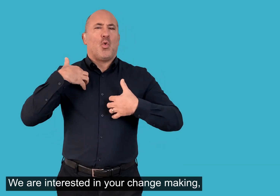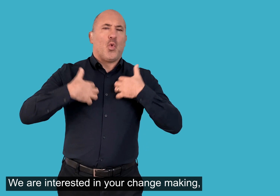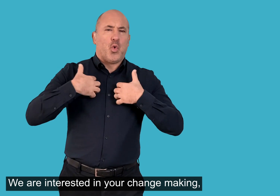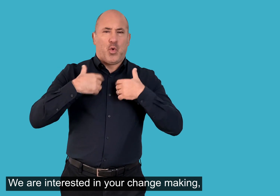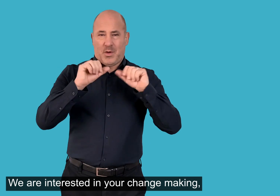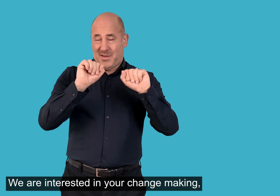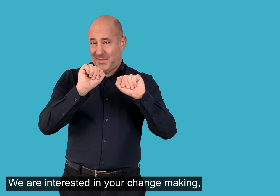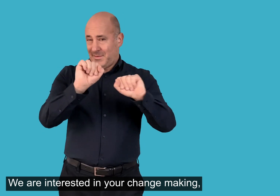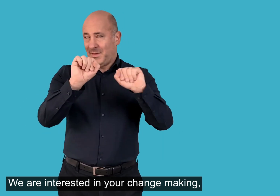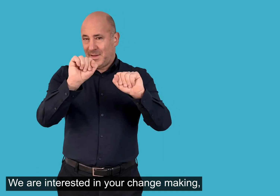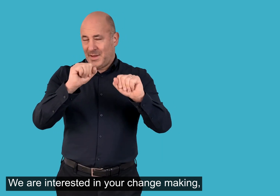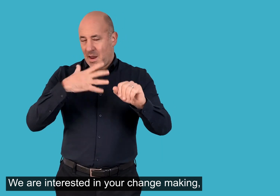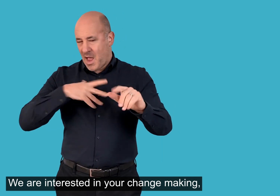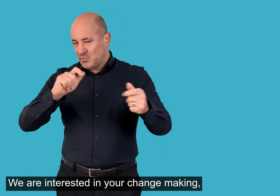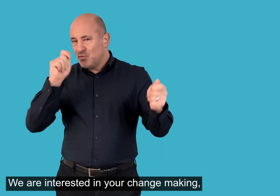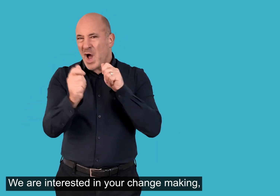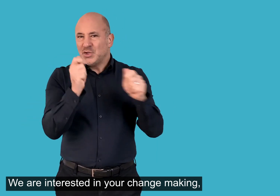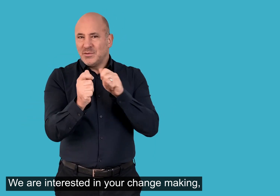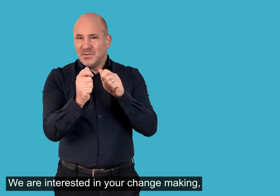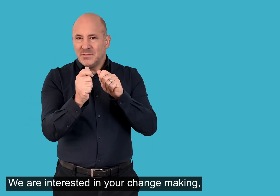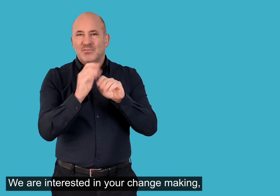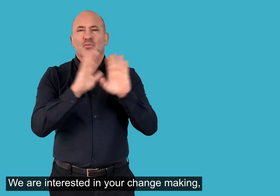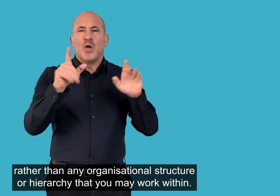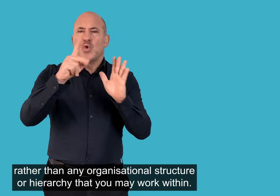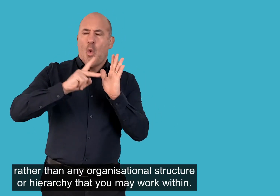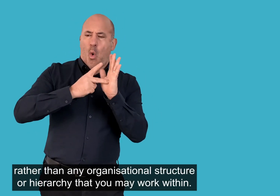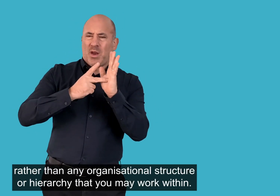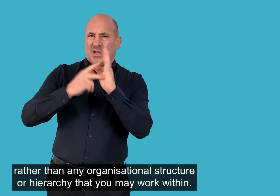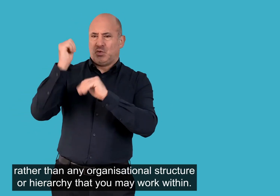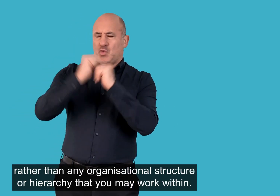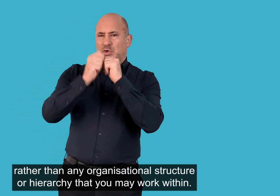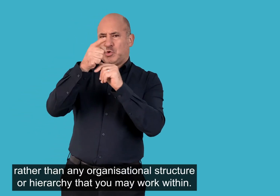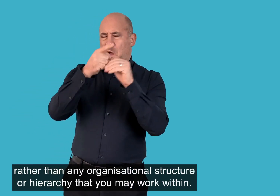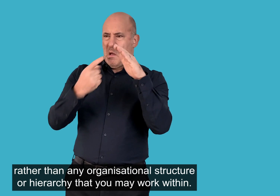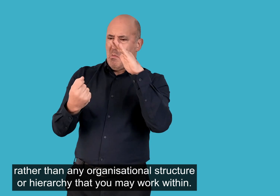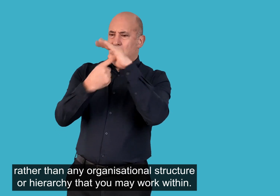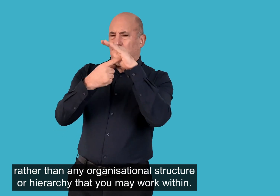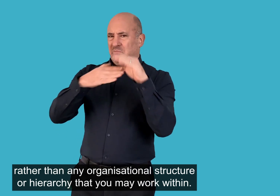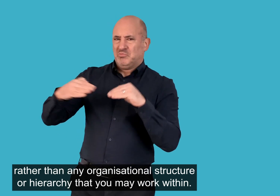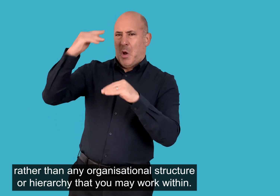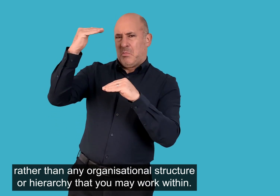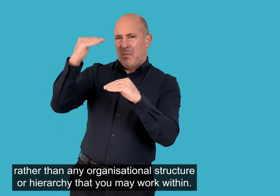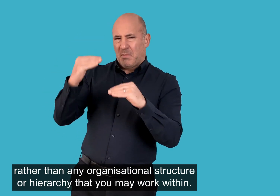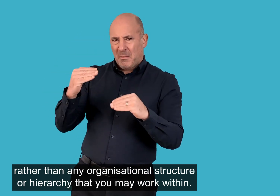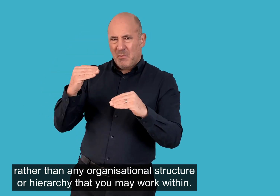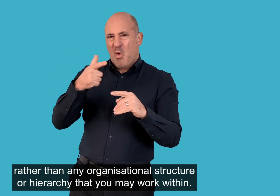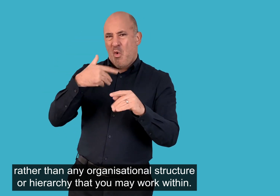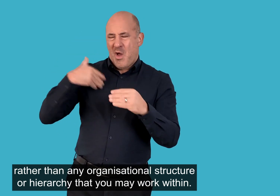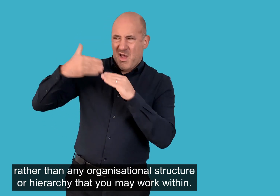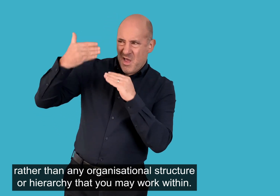We are interested in your change-making rather than any organisational structure or hierarchy that you